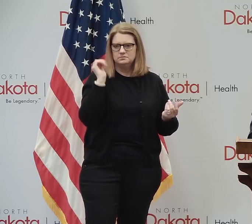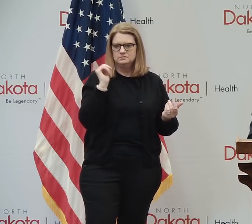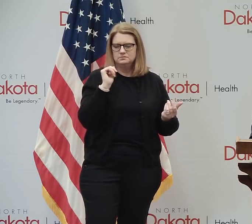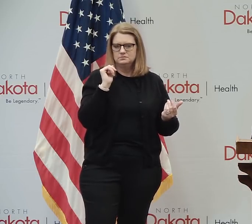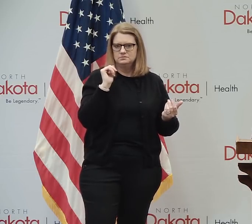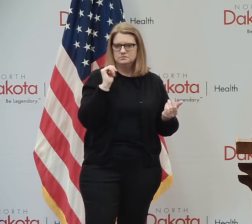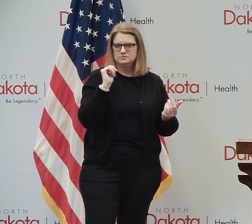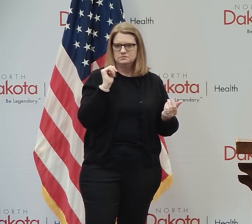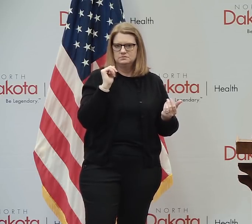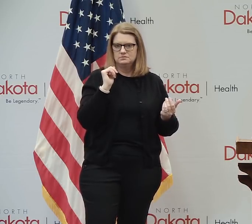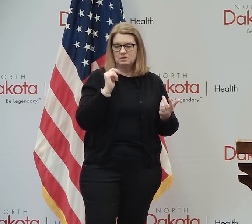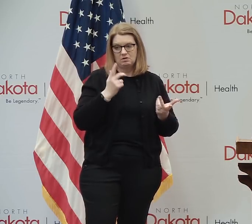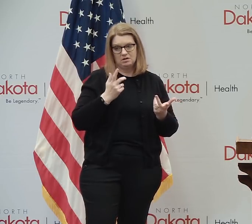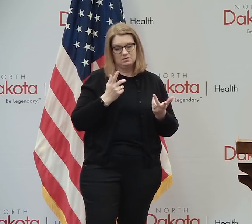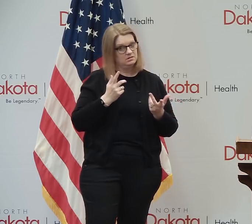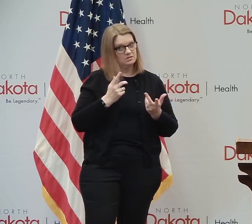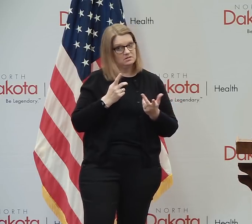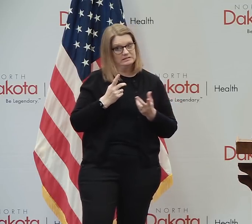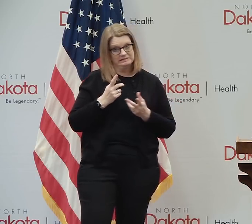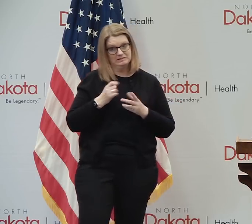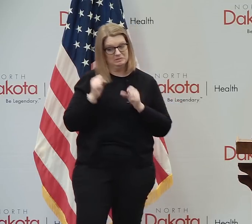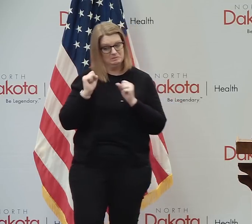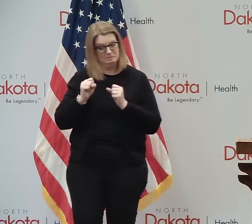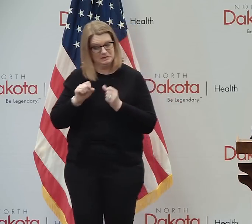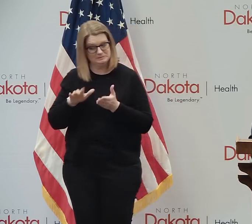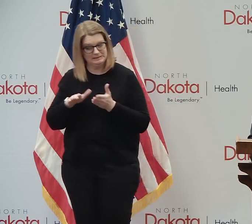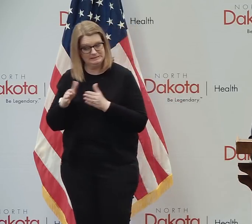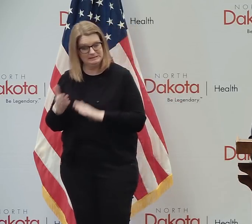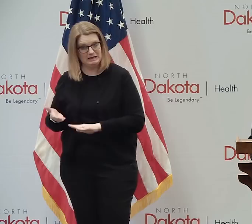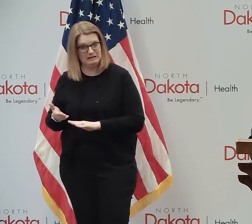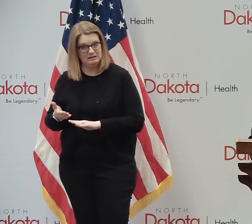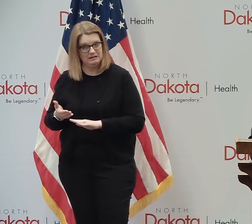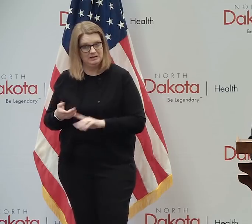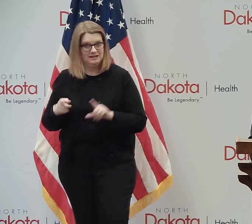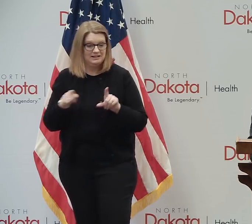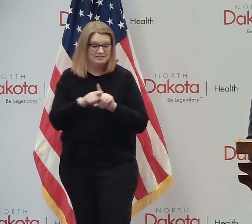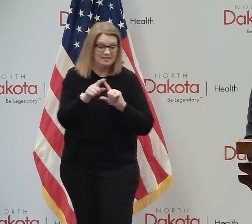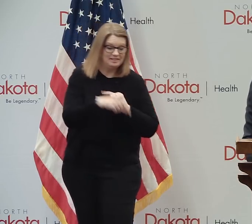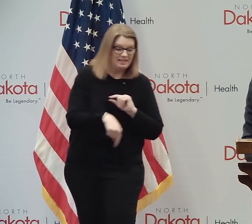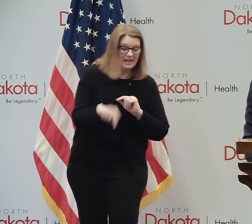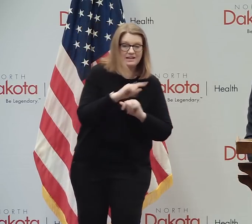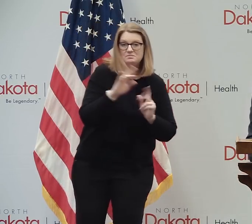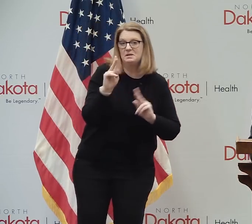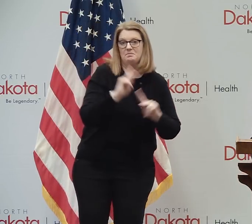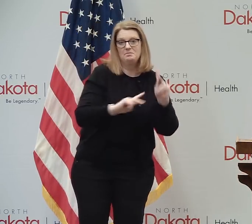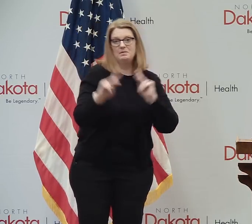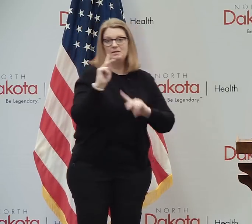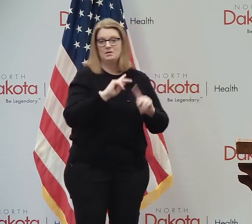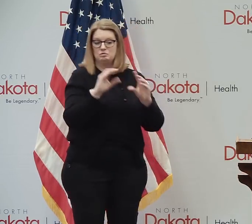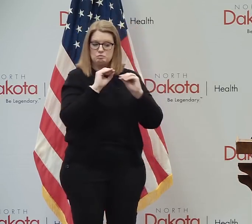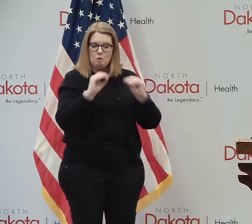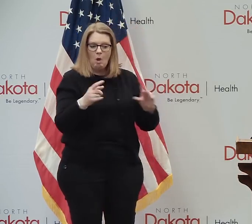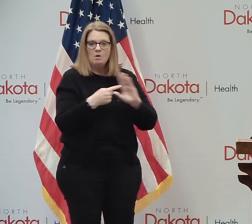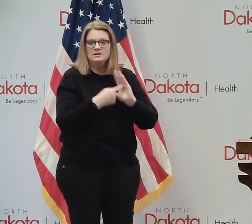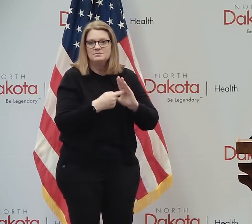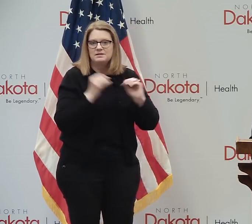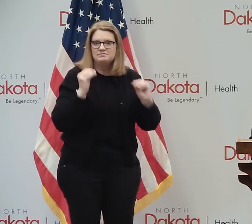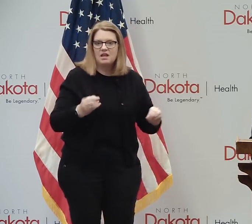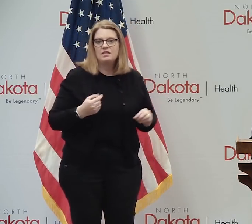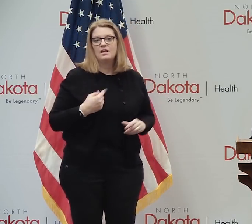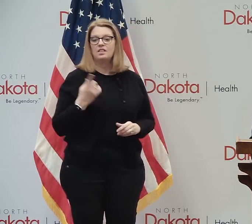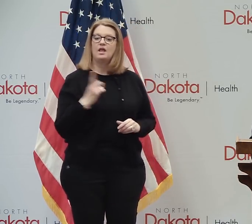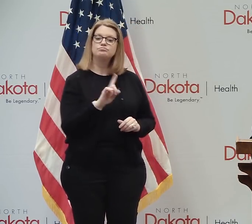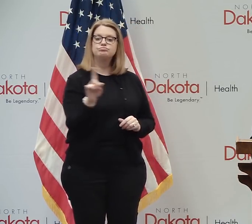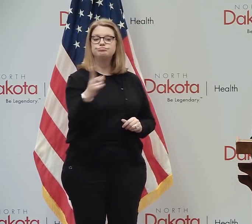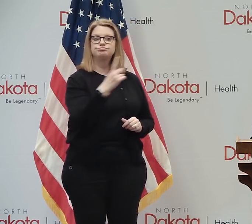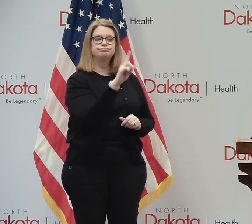potential mortality associated with this can also be carriers. They can be people that are asymptomatic, but they spread the